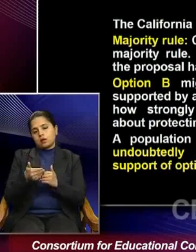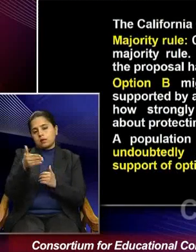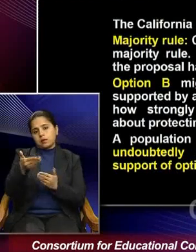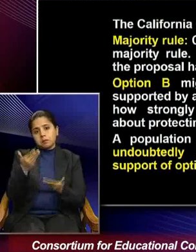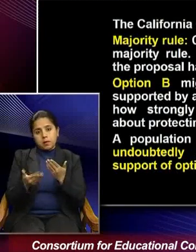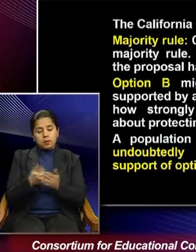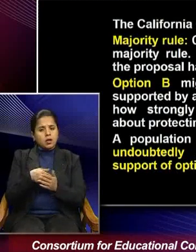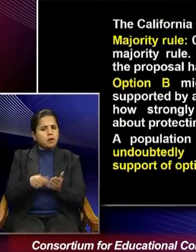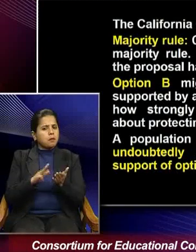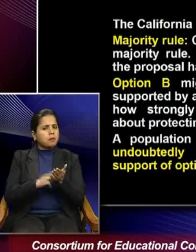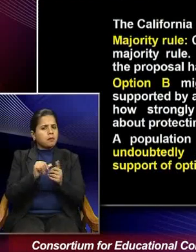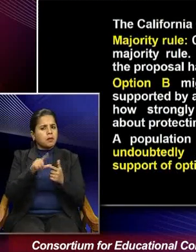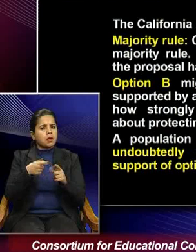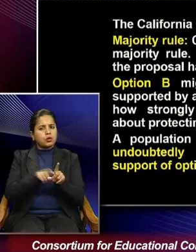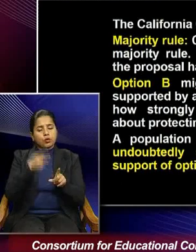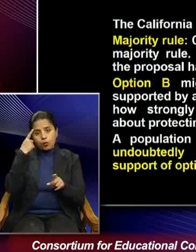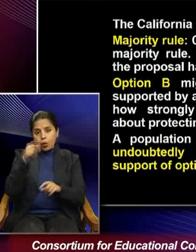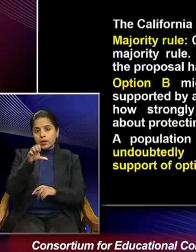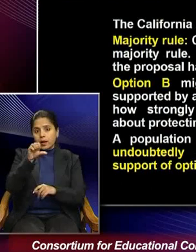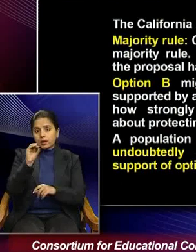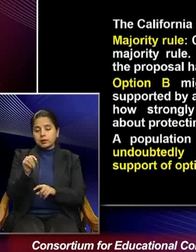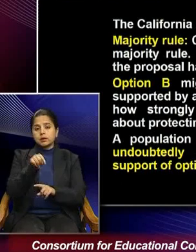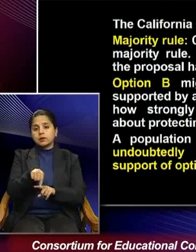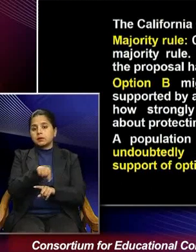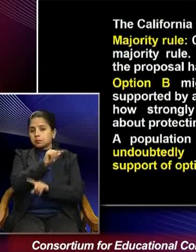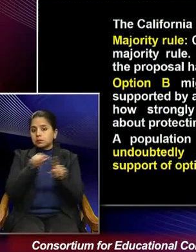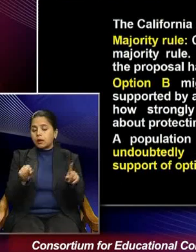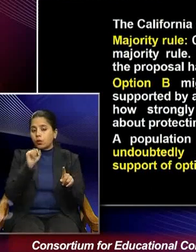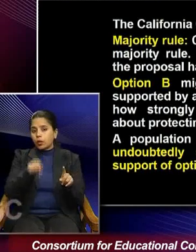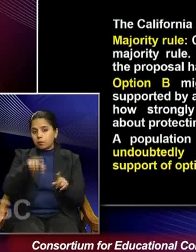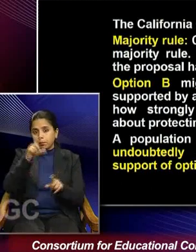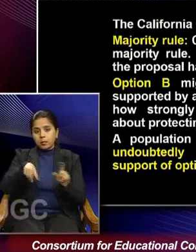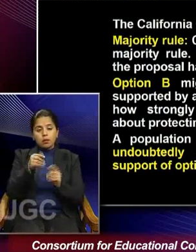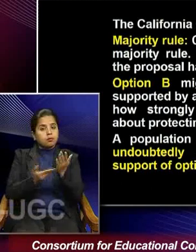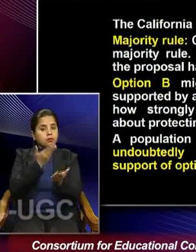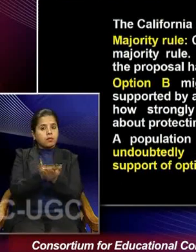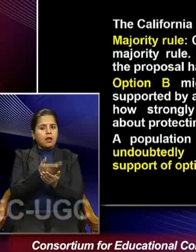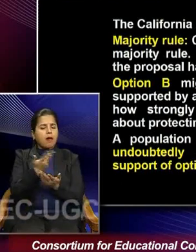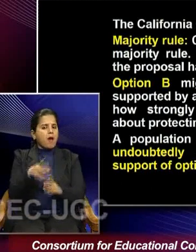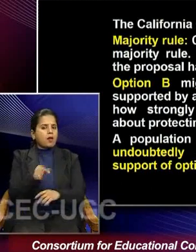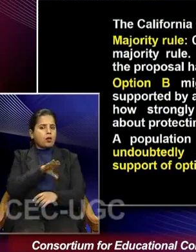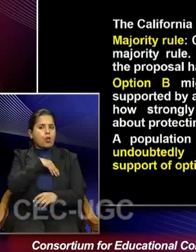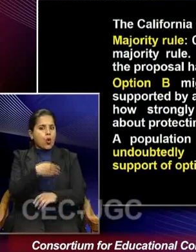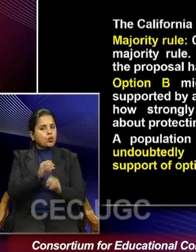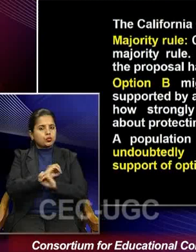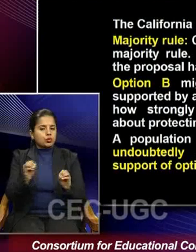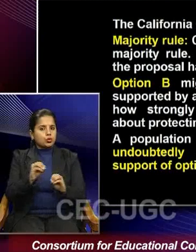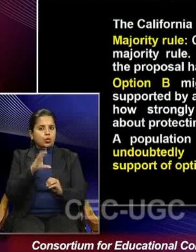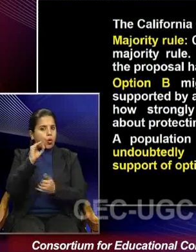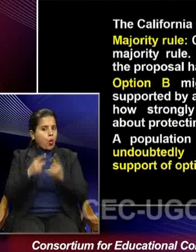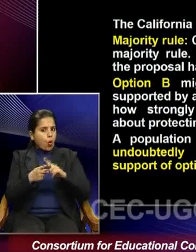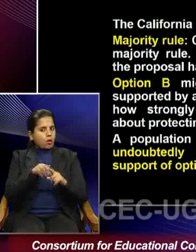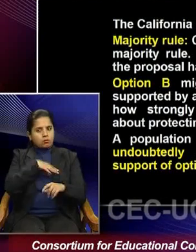Majority rule here is for 90% of the population, the proposal has no cost.